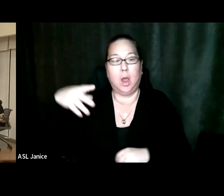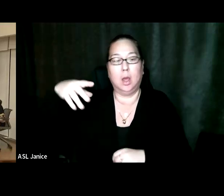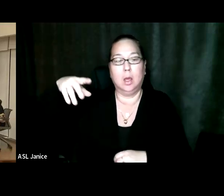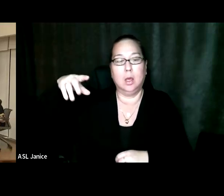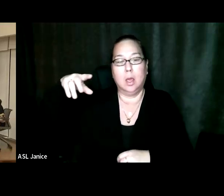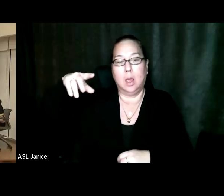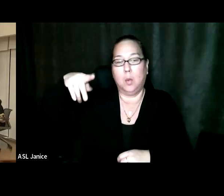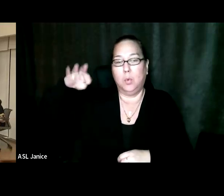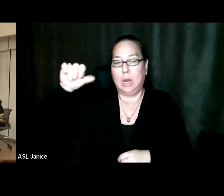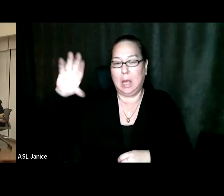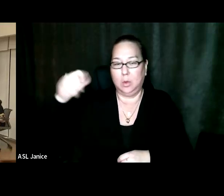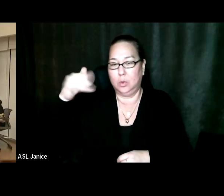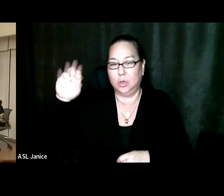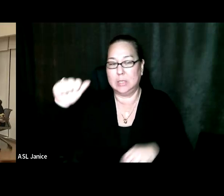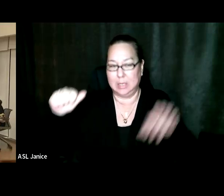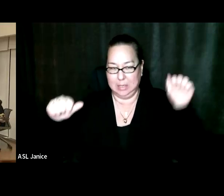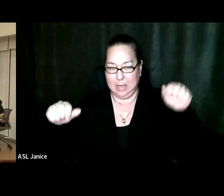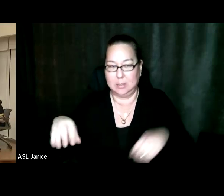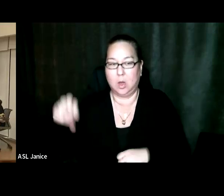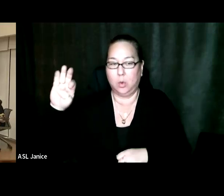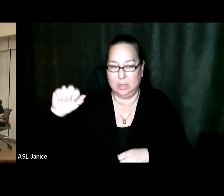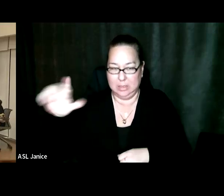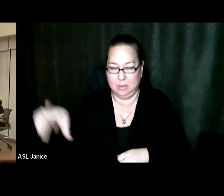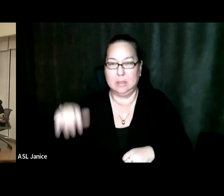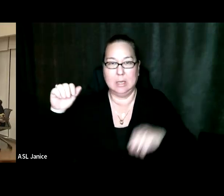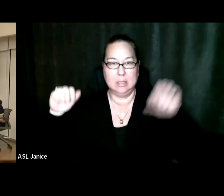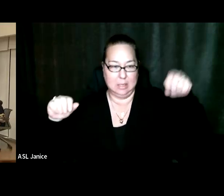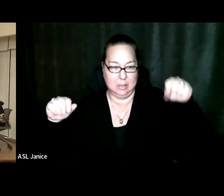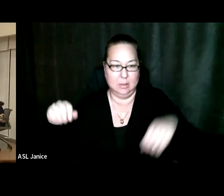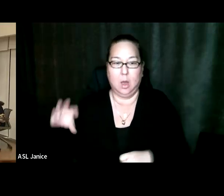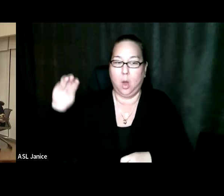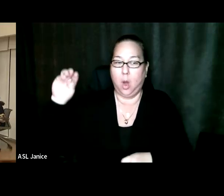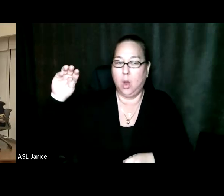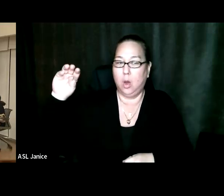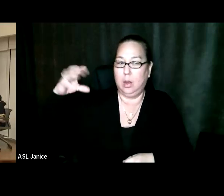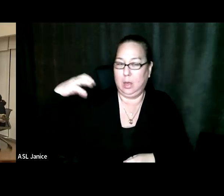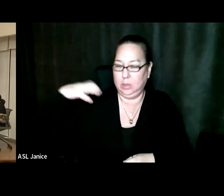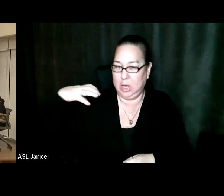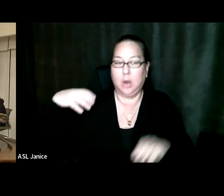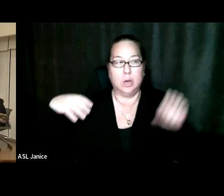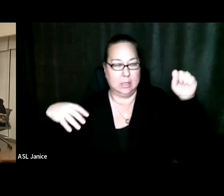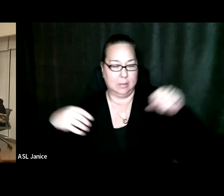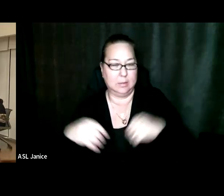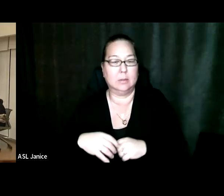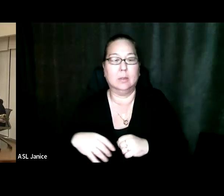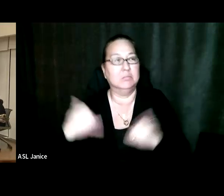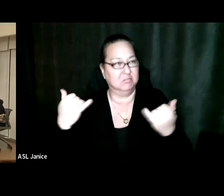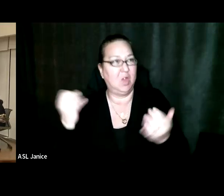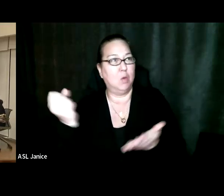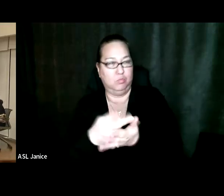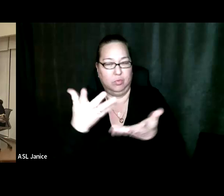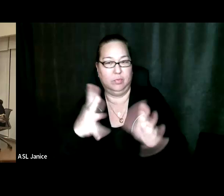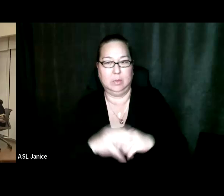Mr. O'Neill, Yes. Ms. Robinson. Yes, The motion is approved. thank you. I'll now